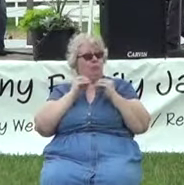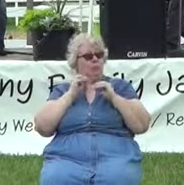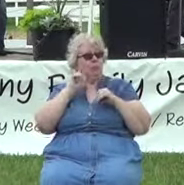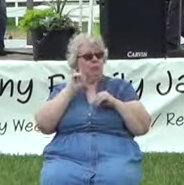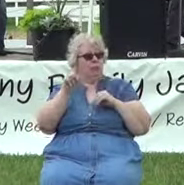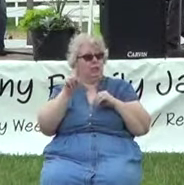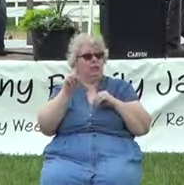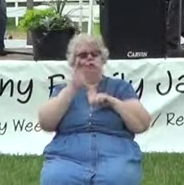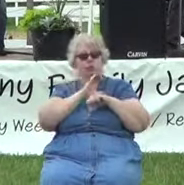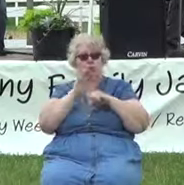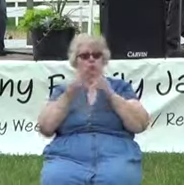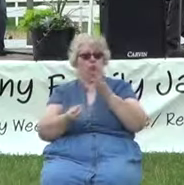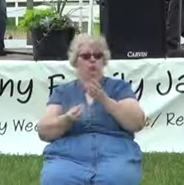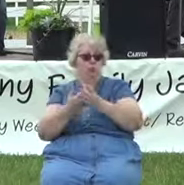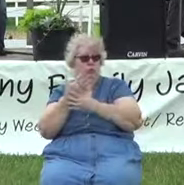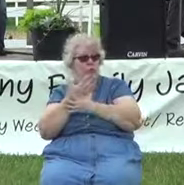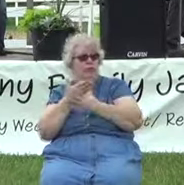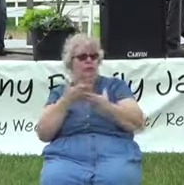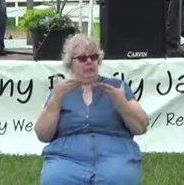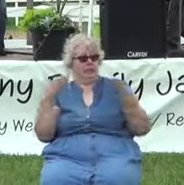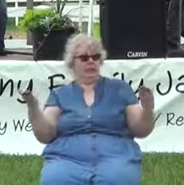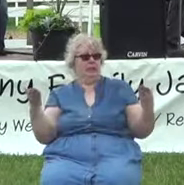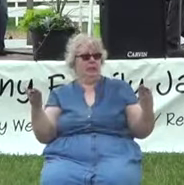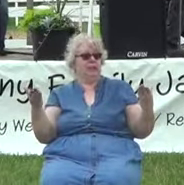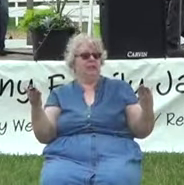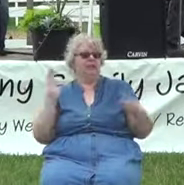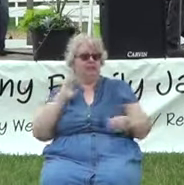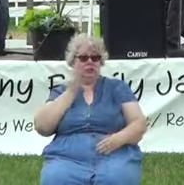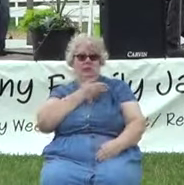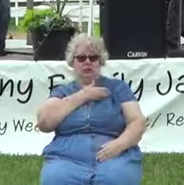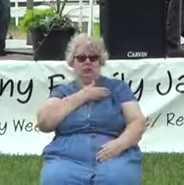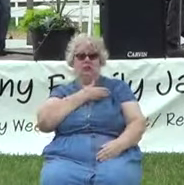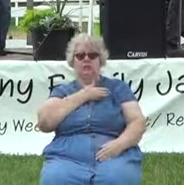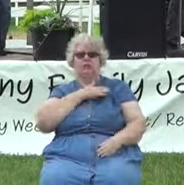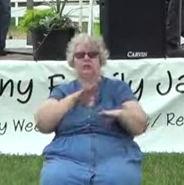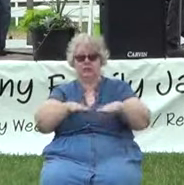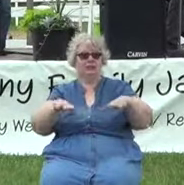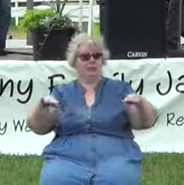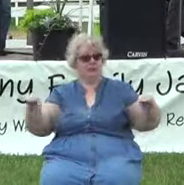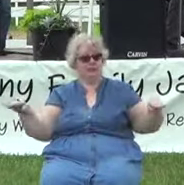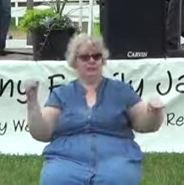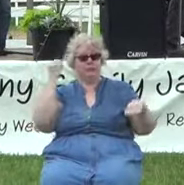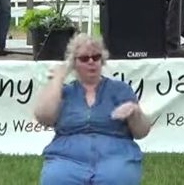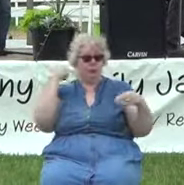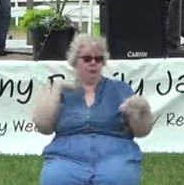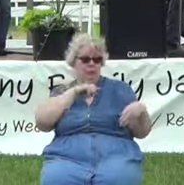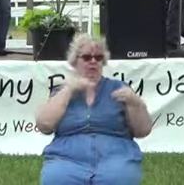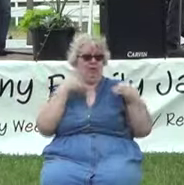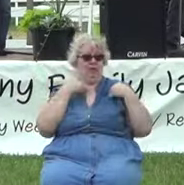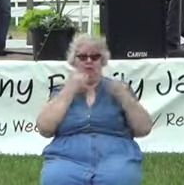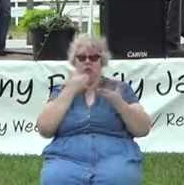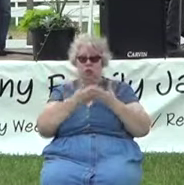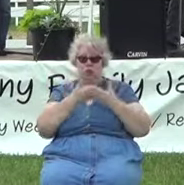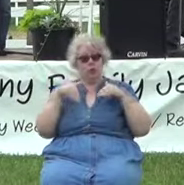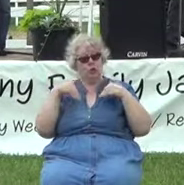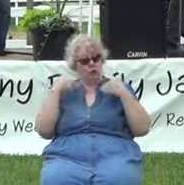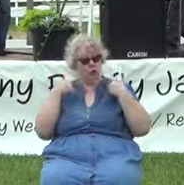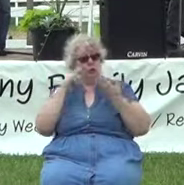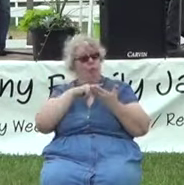that God is using right now is our children. If we've got a good youth program in our